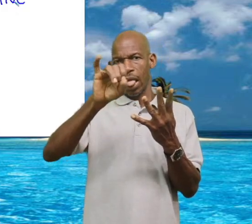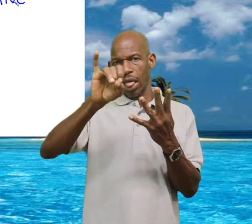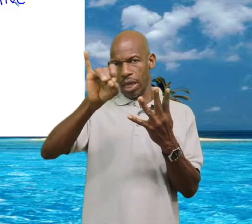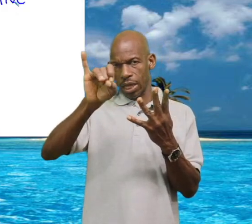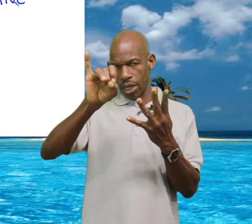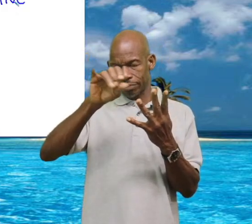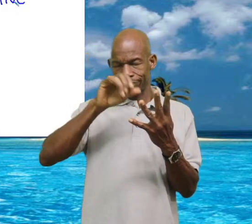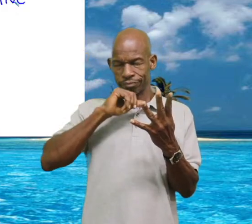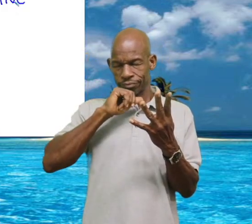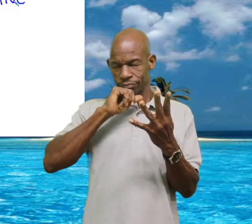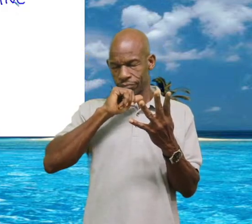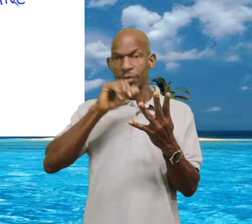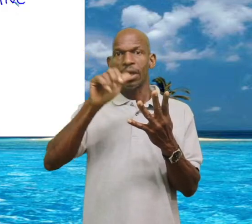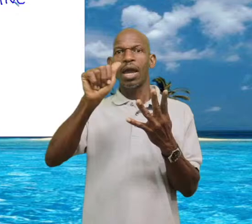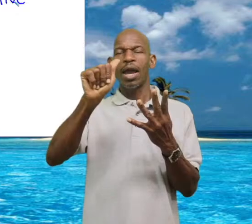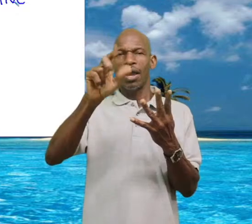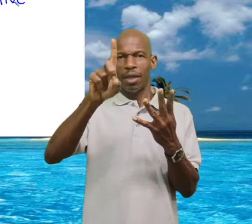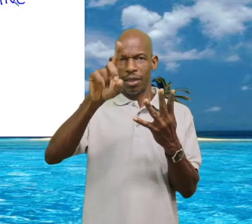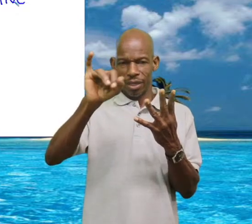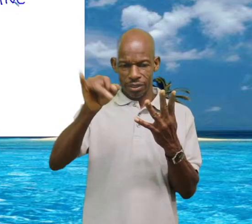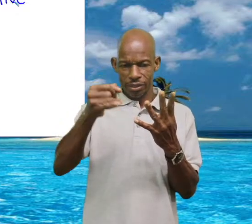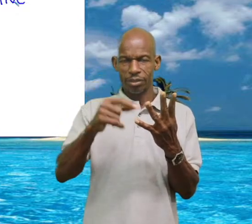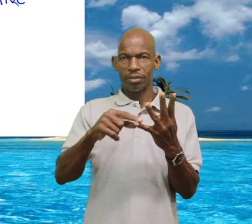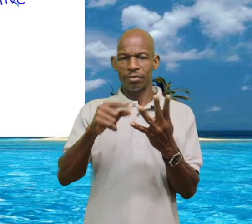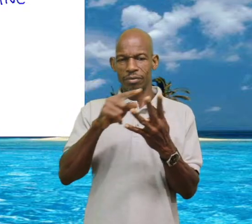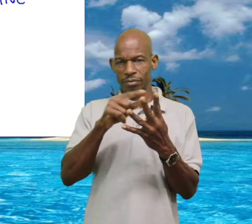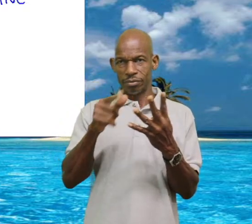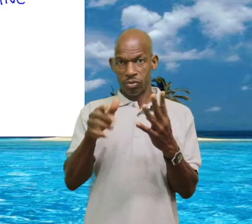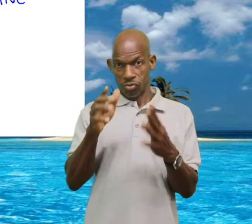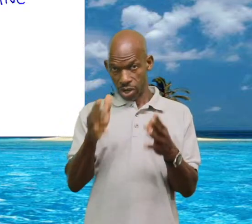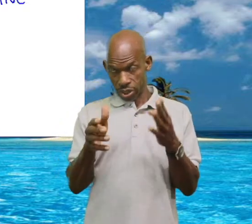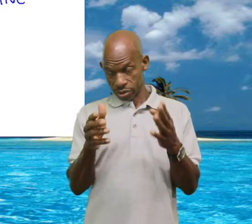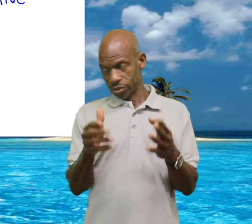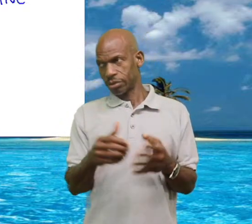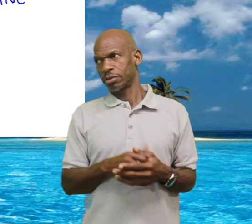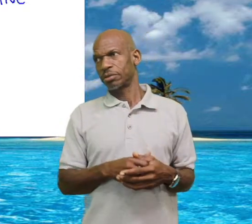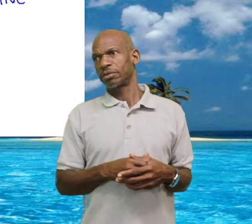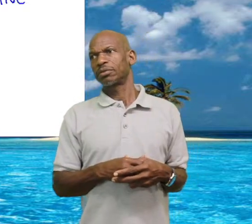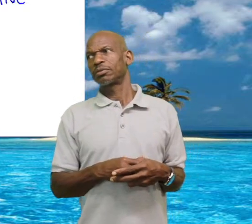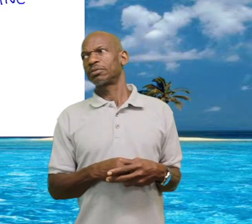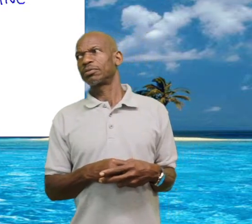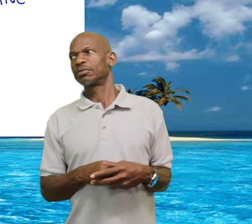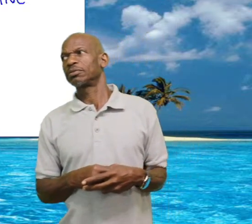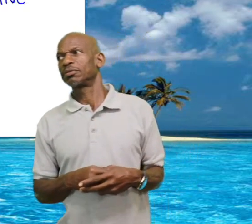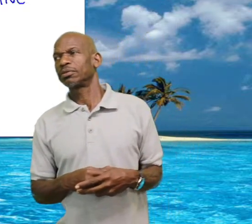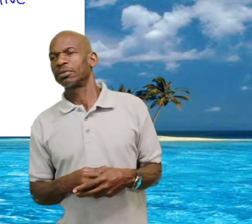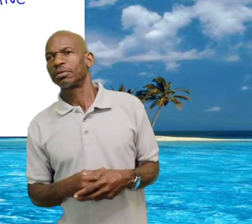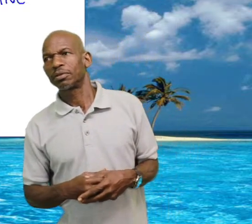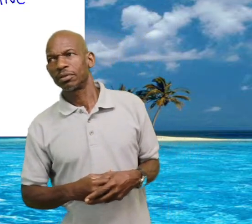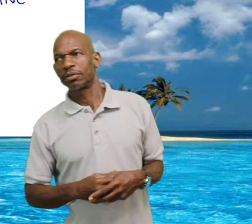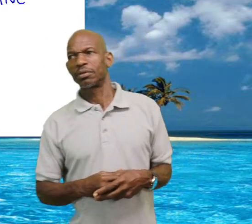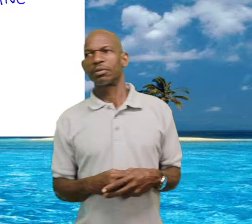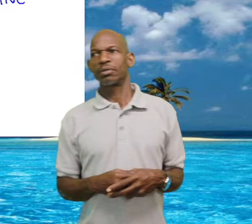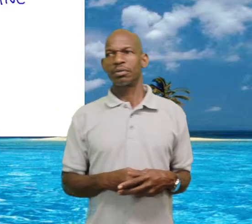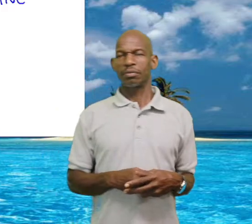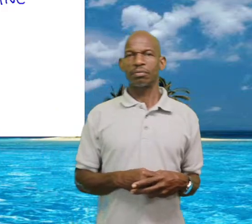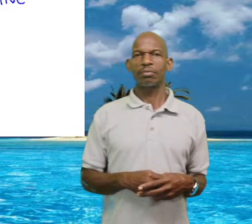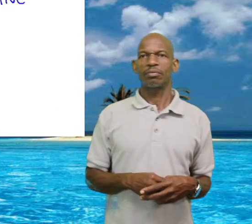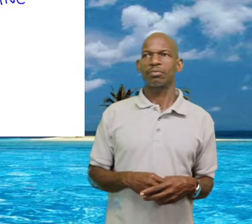when we selected adjectives, and I'm seeing a lot of lovely sentences that you all gave me a little while ago for